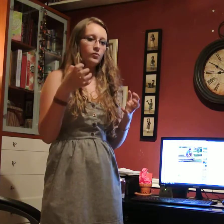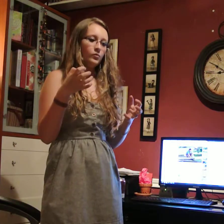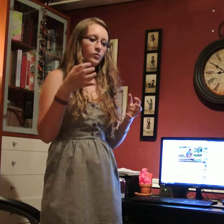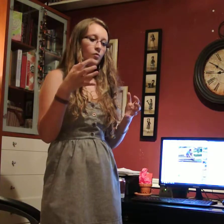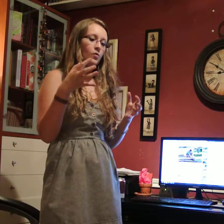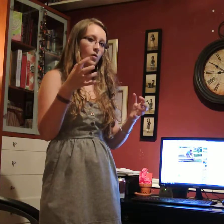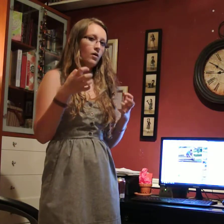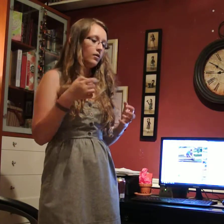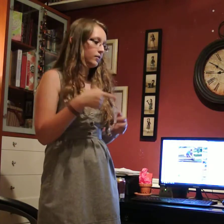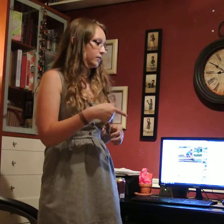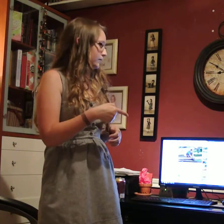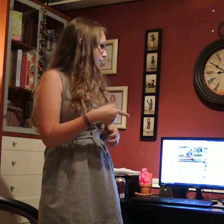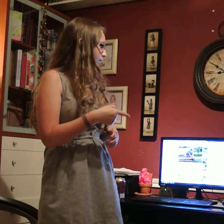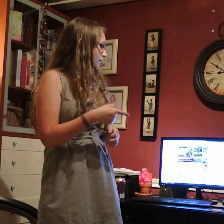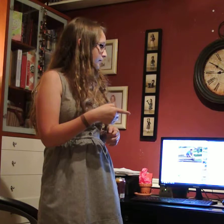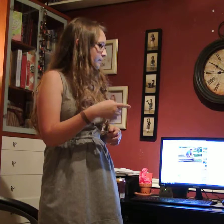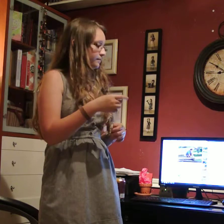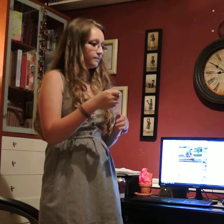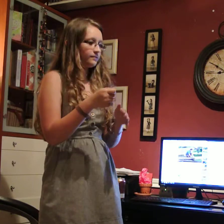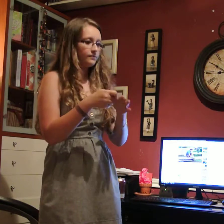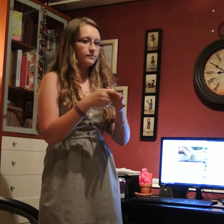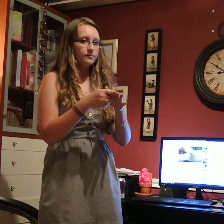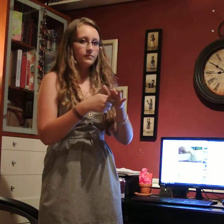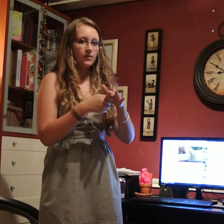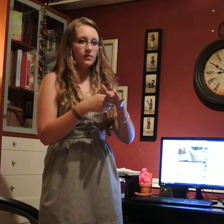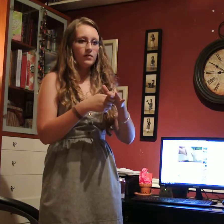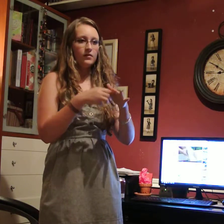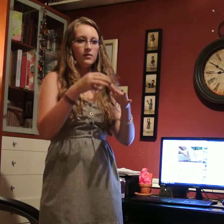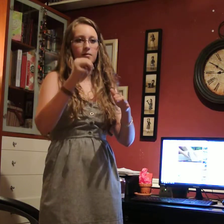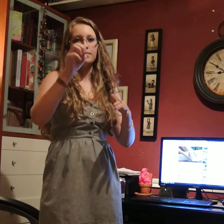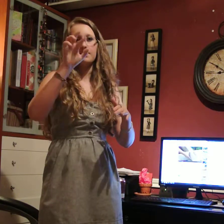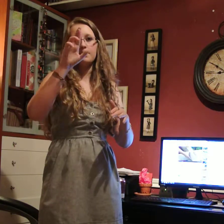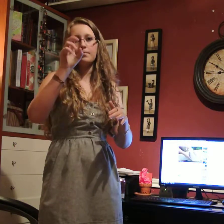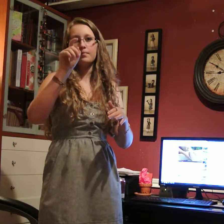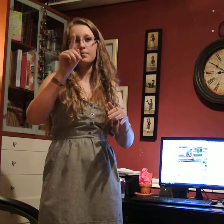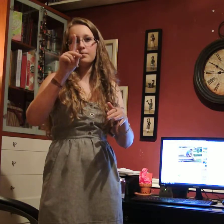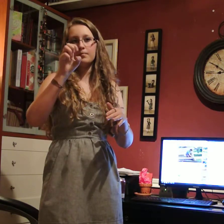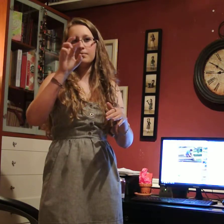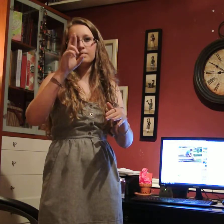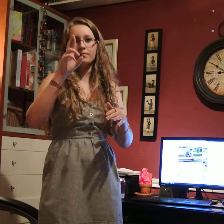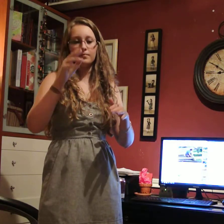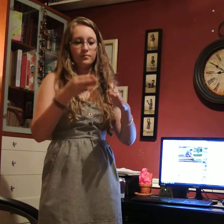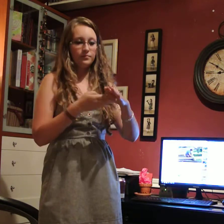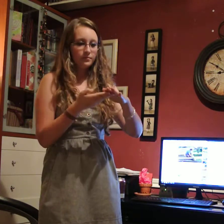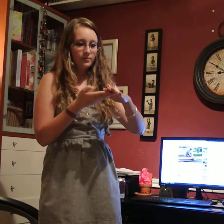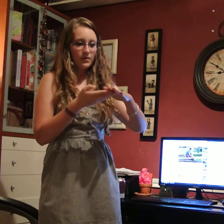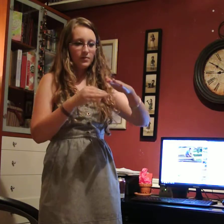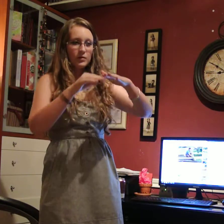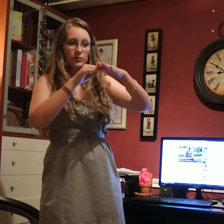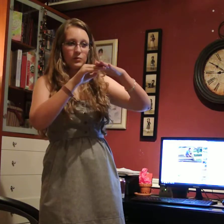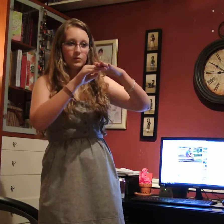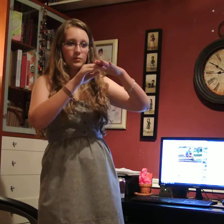a fair bit below that, so that it can allow for a 90mm joist, and then another